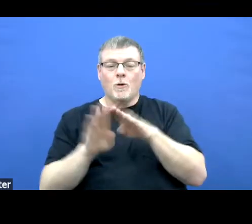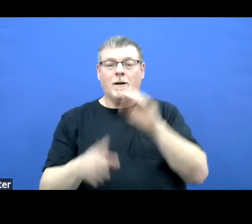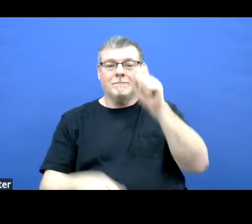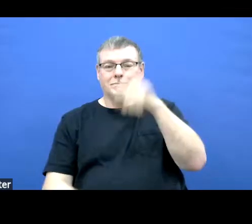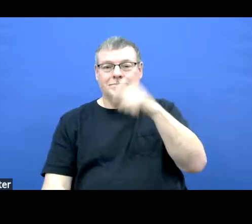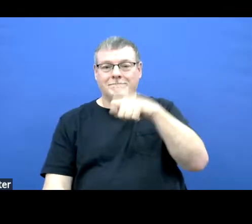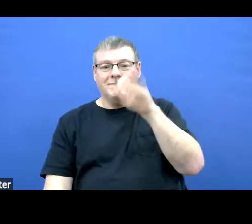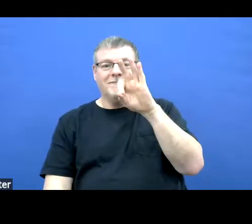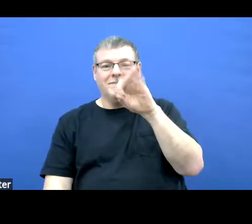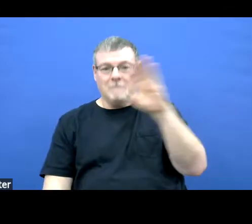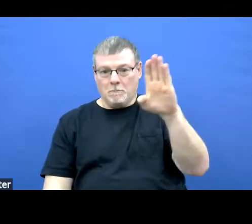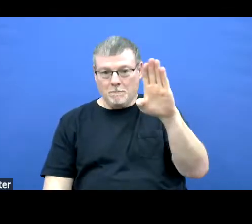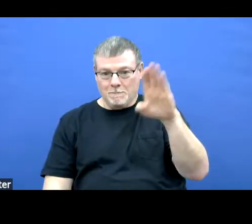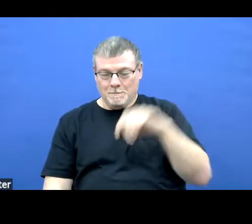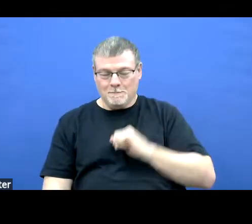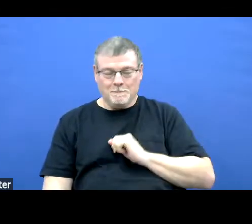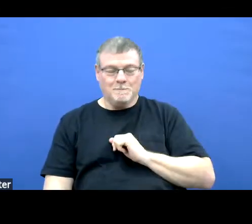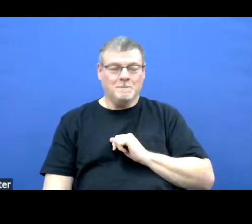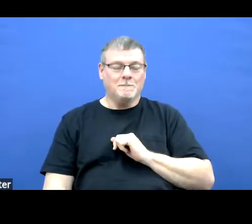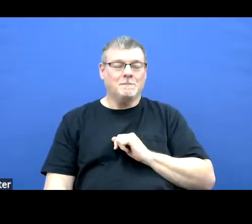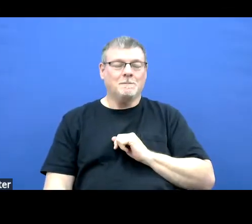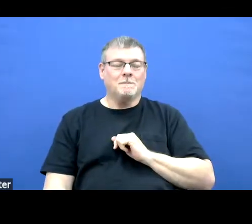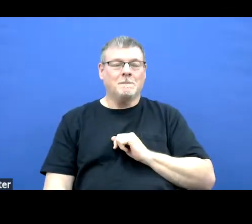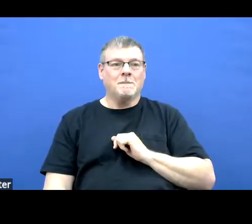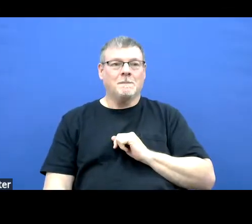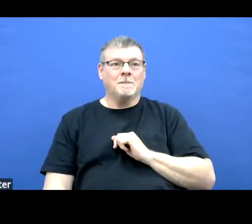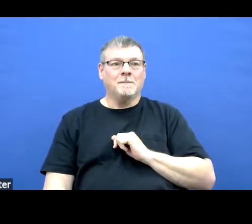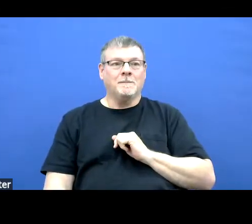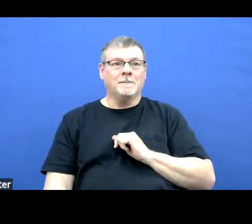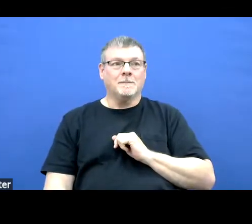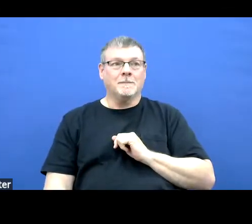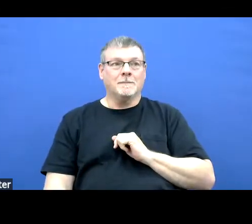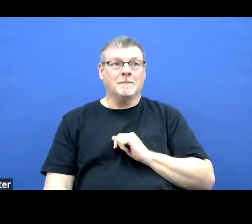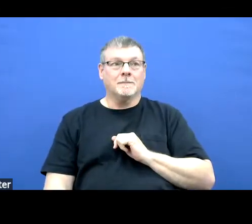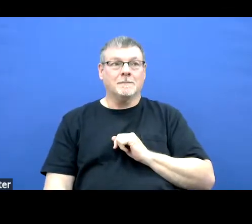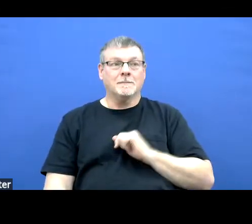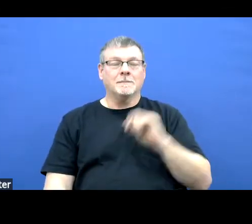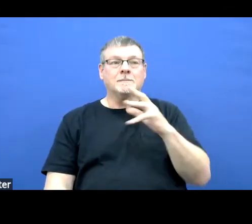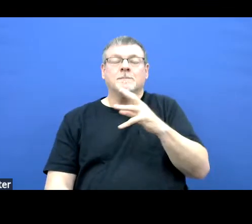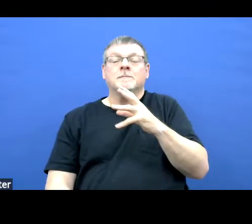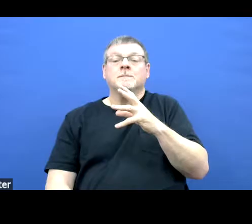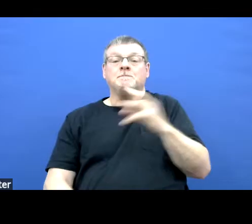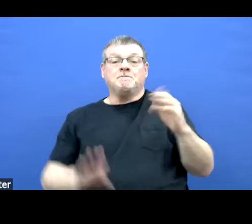from the outside, and the door